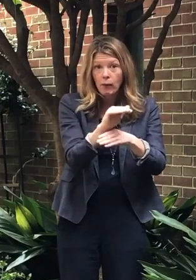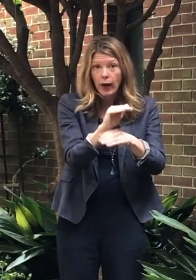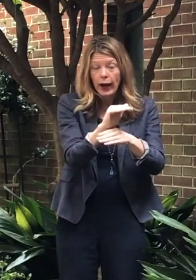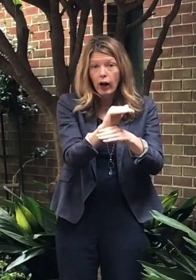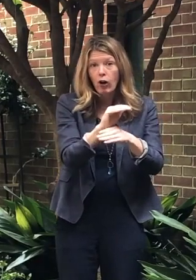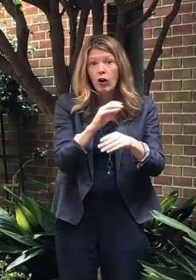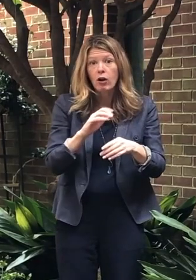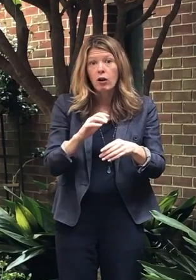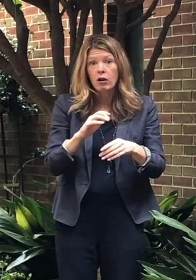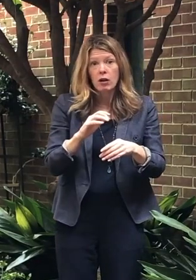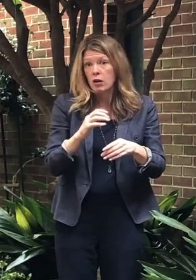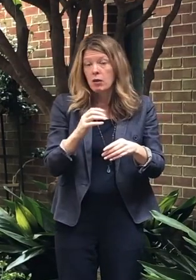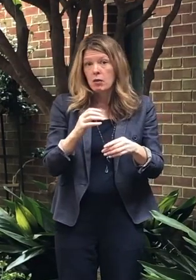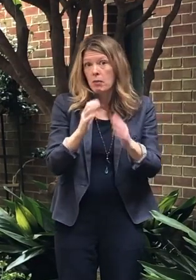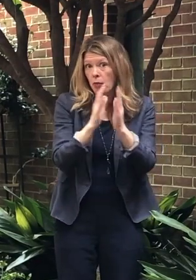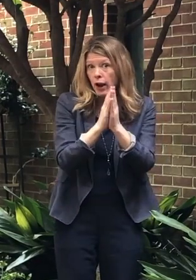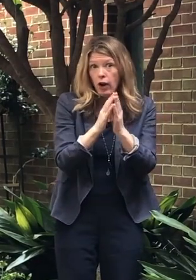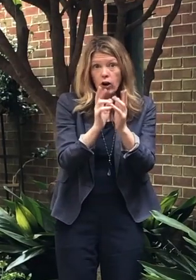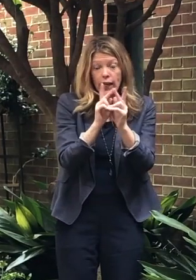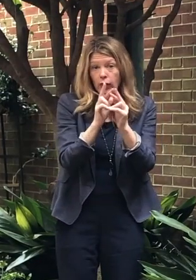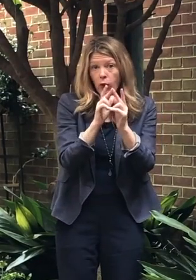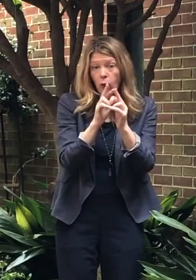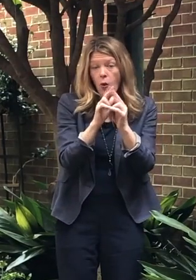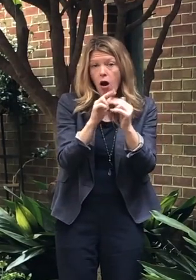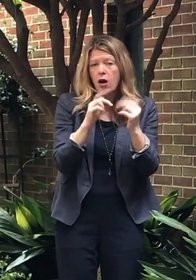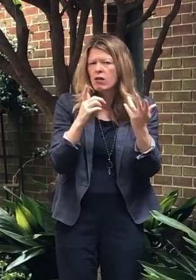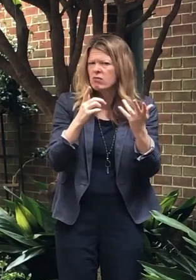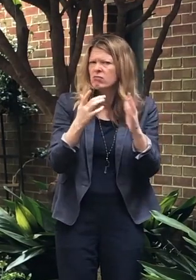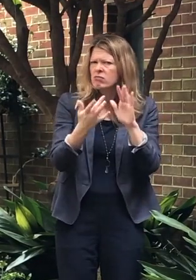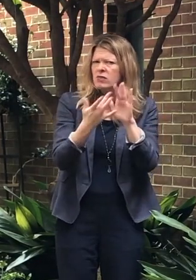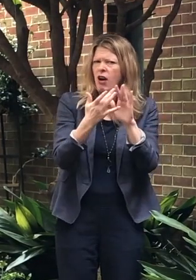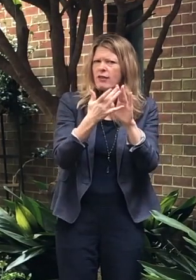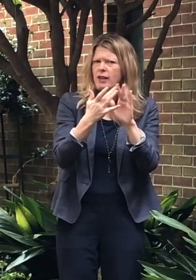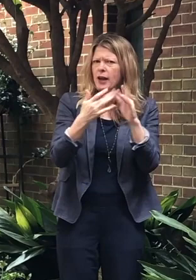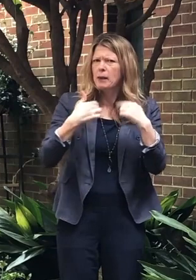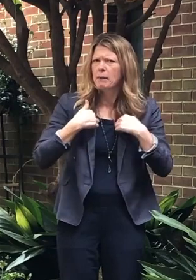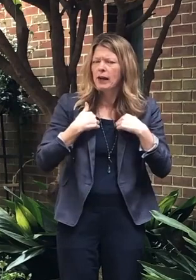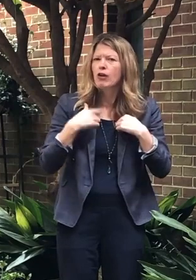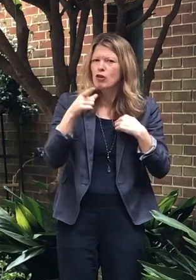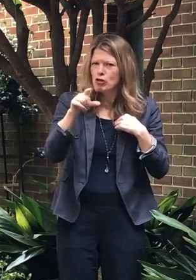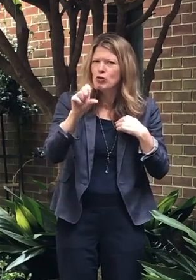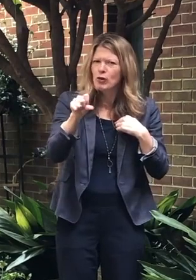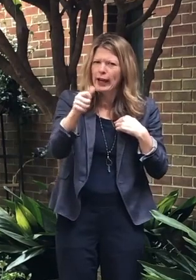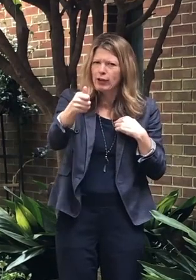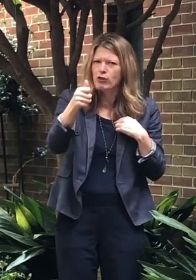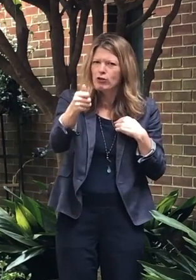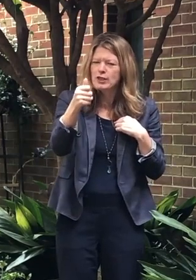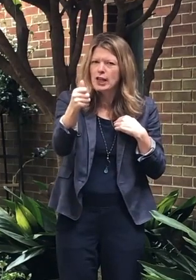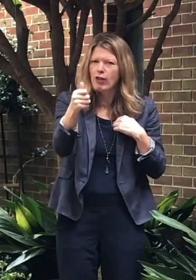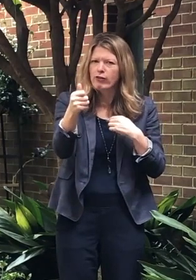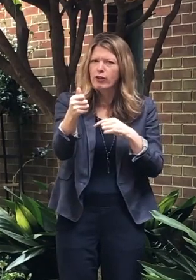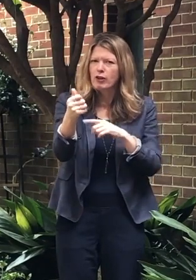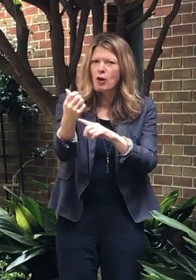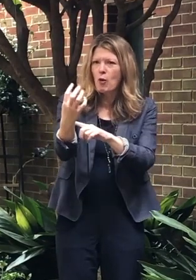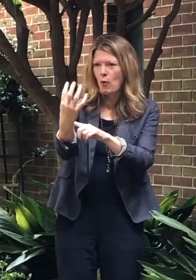prayer, please send me an email and let me know, and we'll talk to you about how you can record it and email it